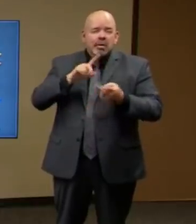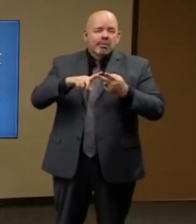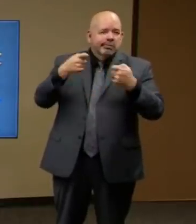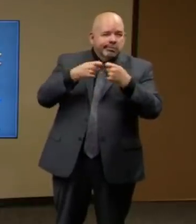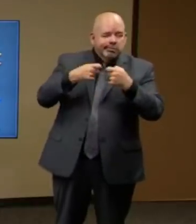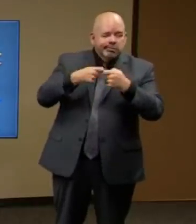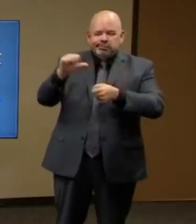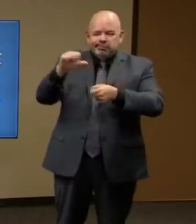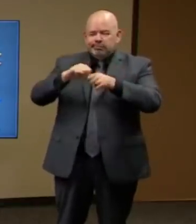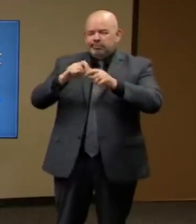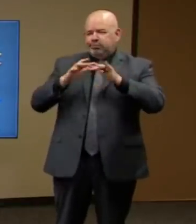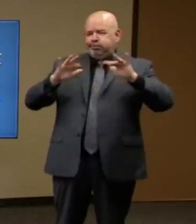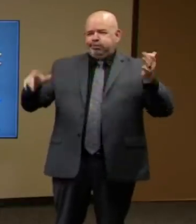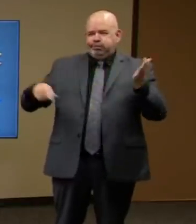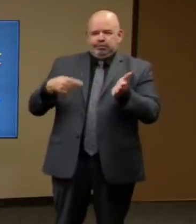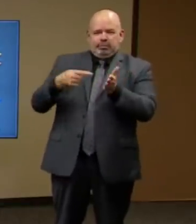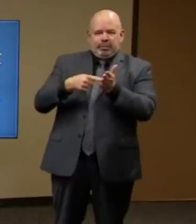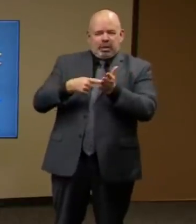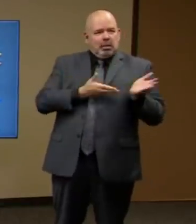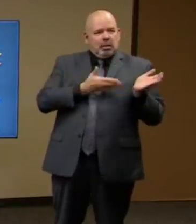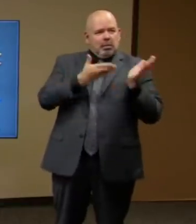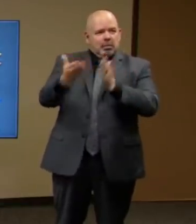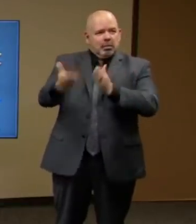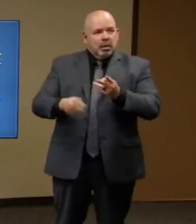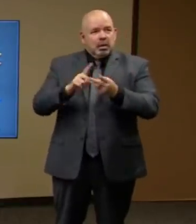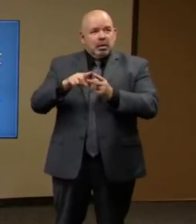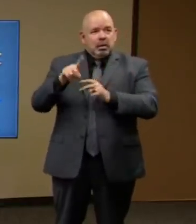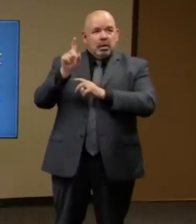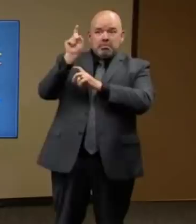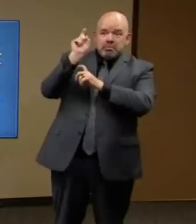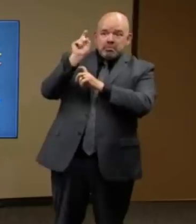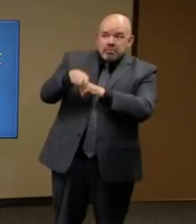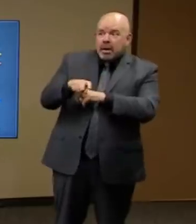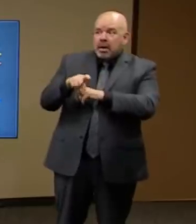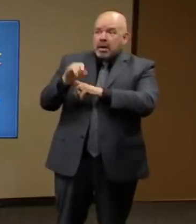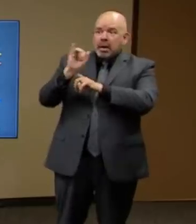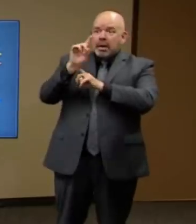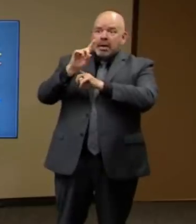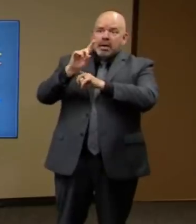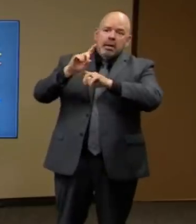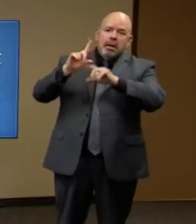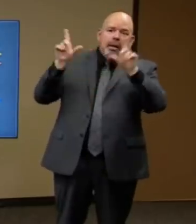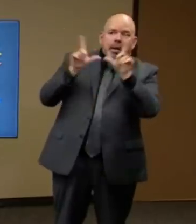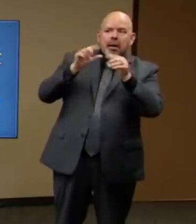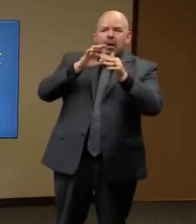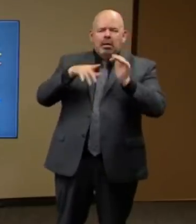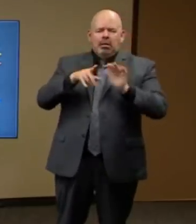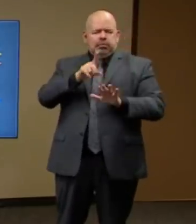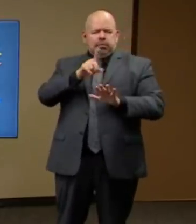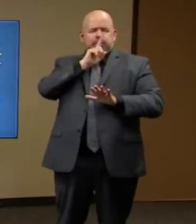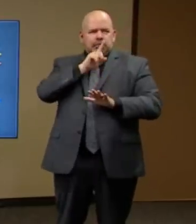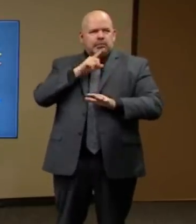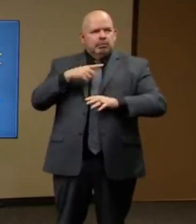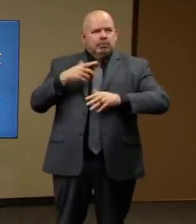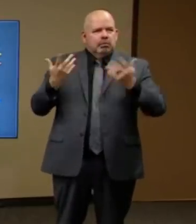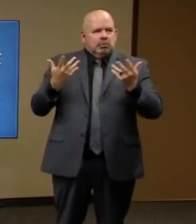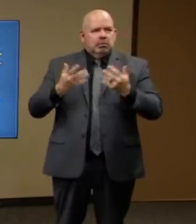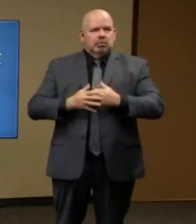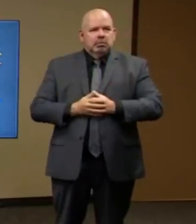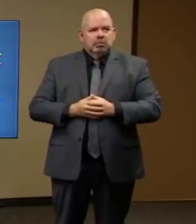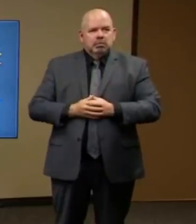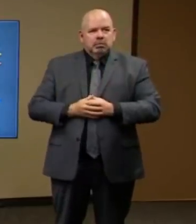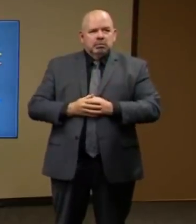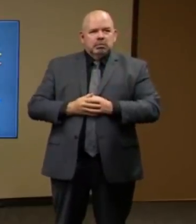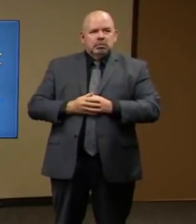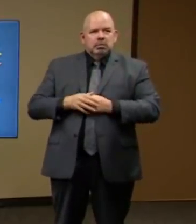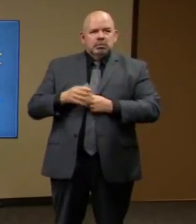card, almost anything will work, but bring some piece of paper that indicates that you actually live here